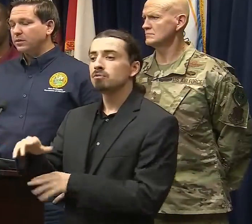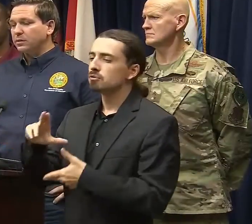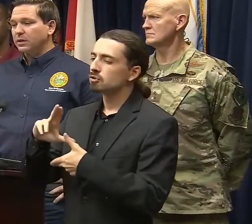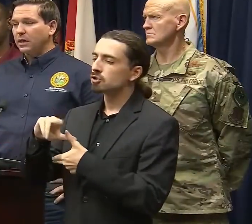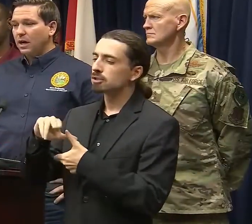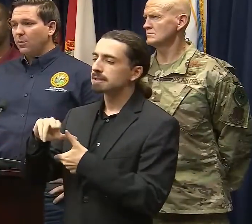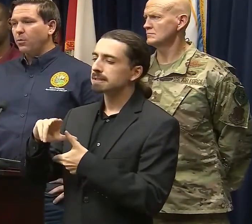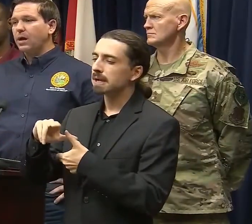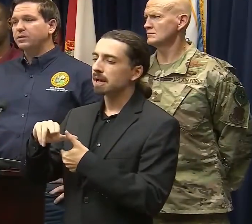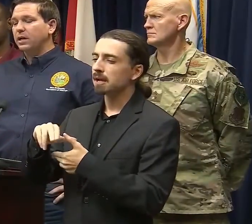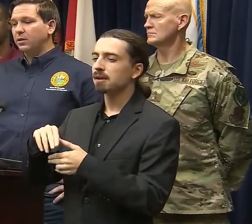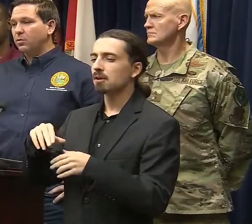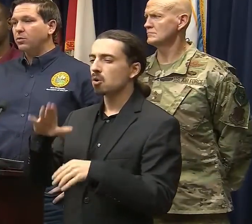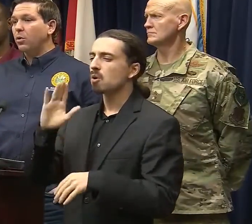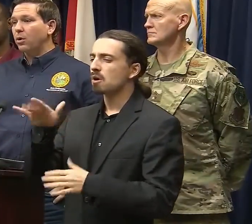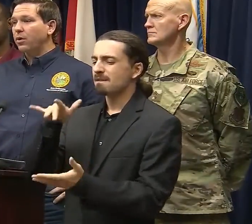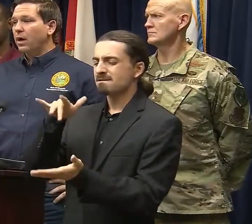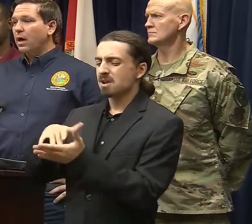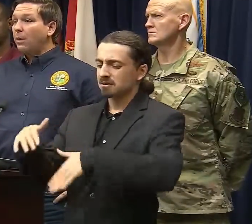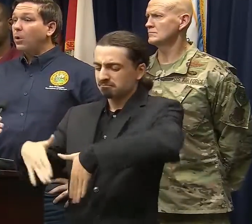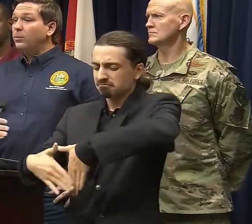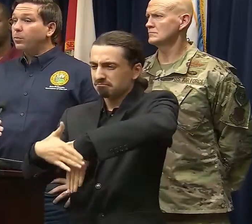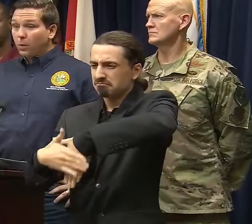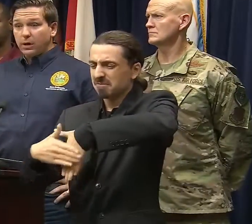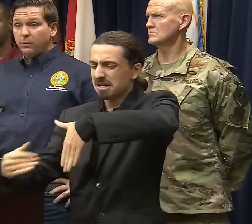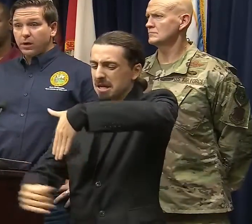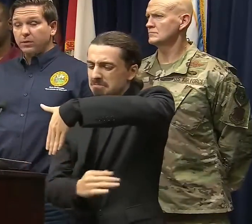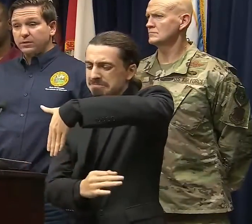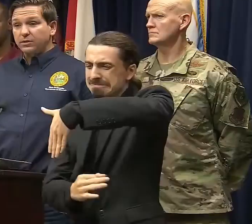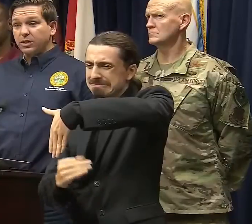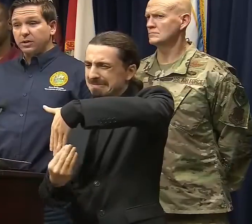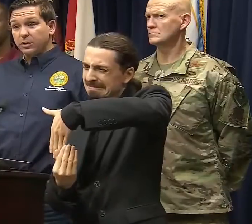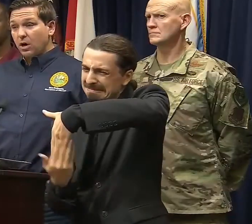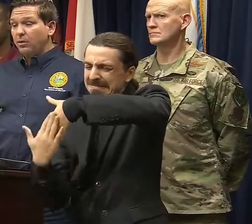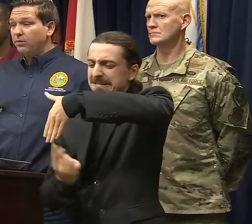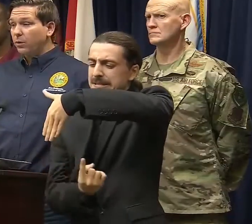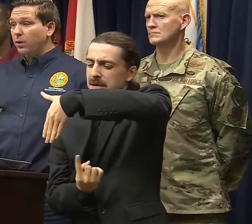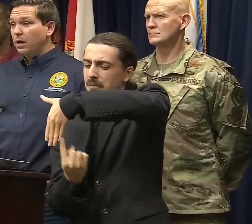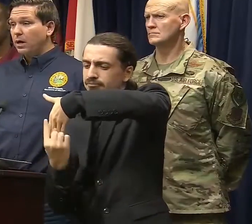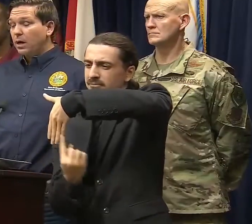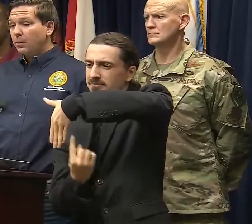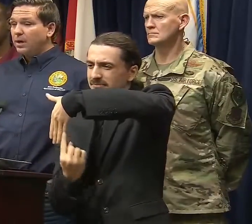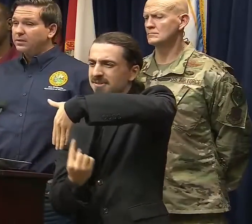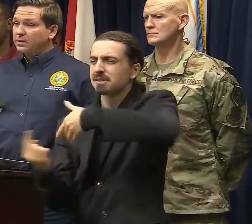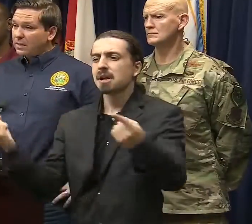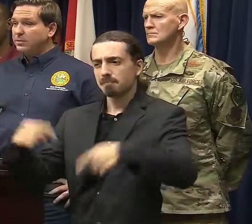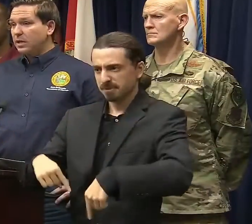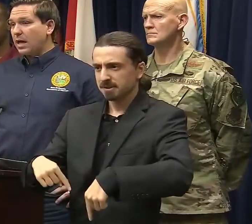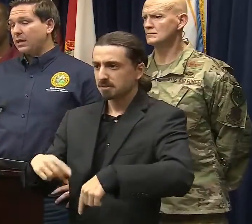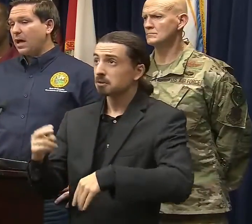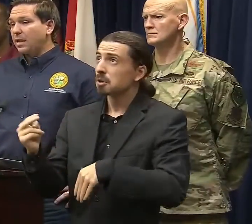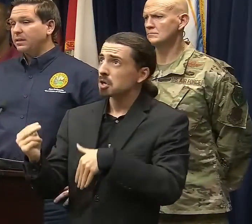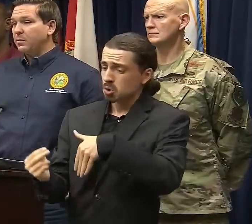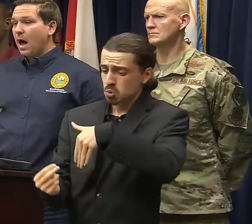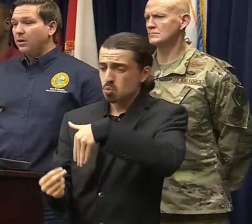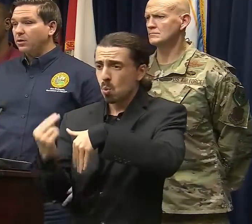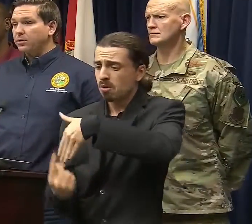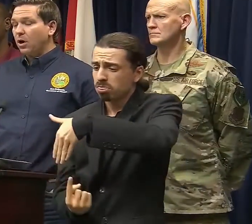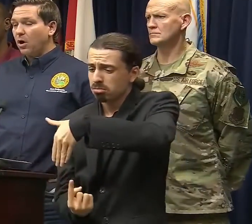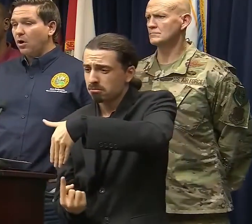is going to come west and go north. At what point, we don't necessarily know in Florida, but it seems like a lot of